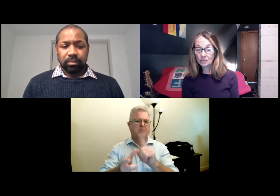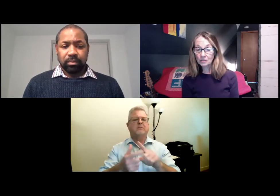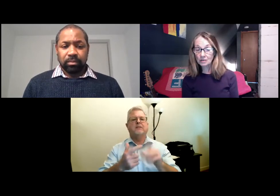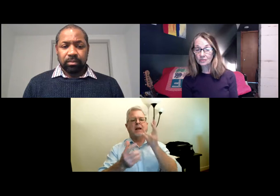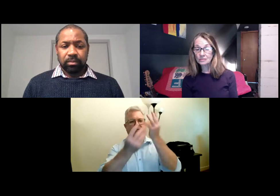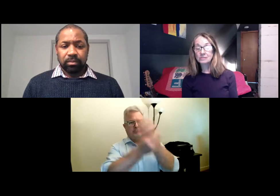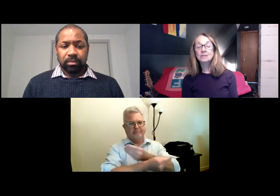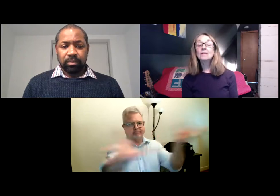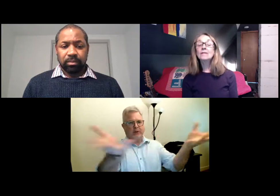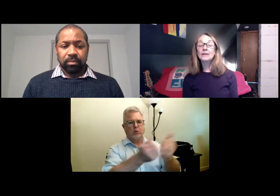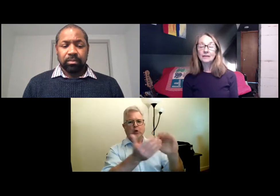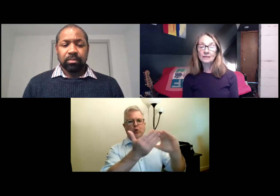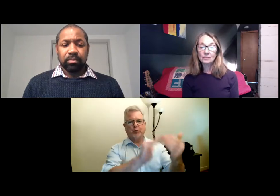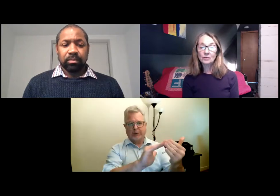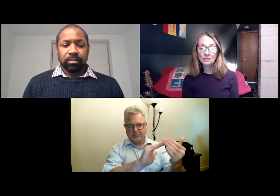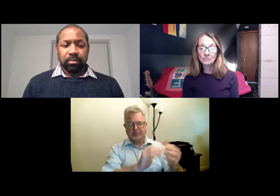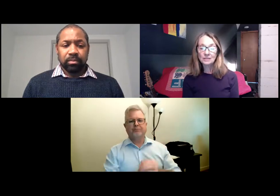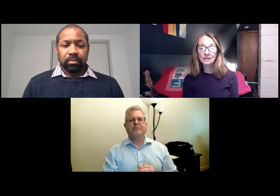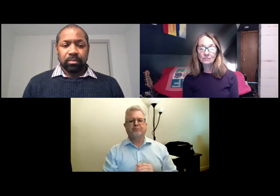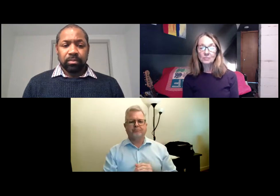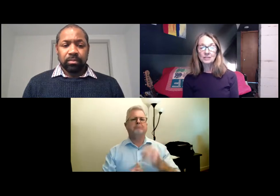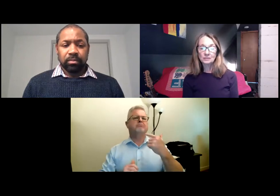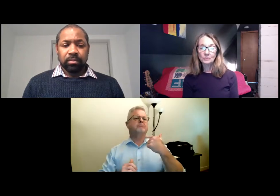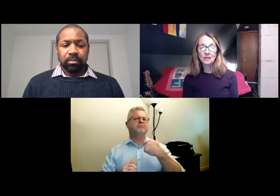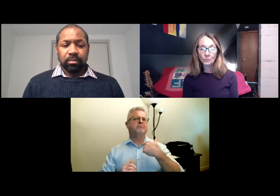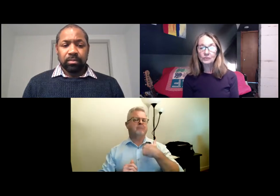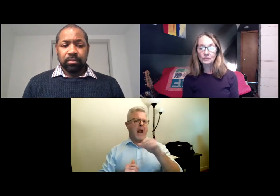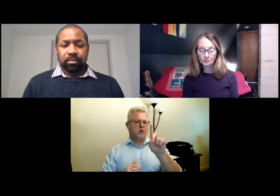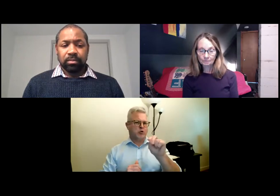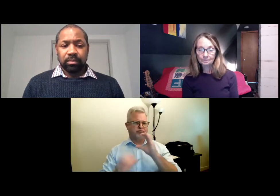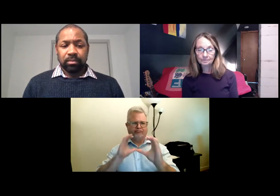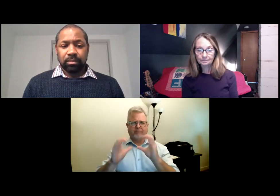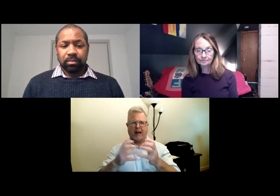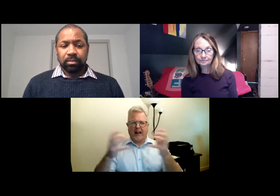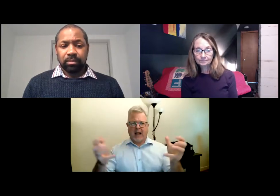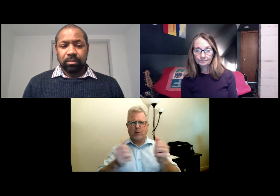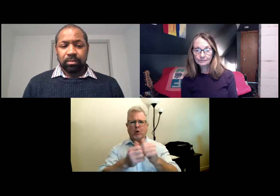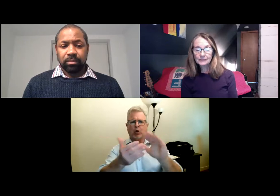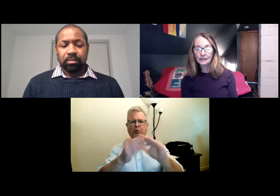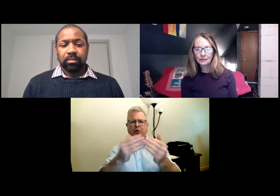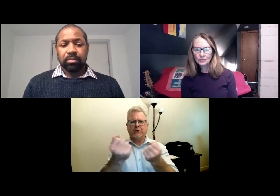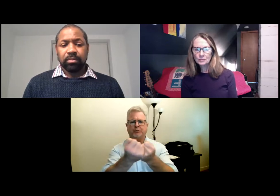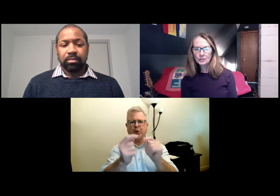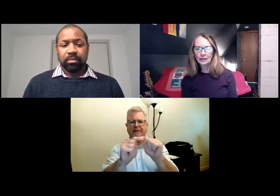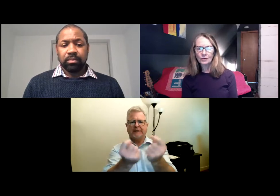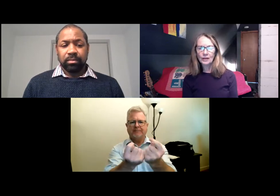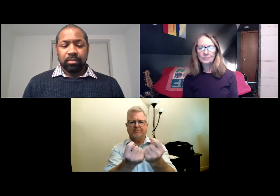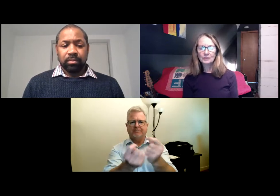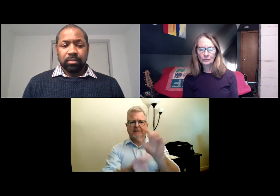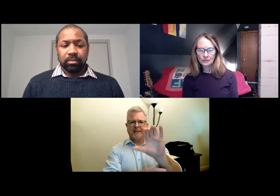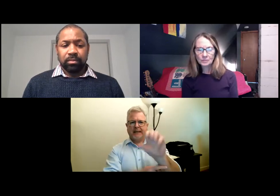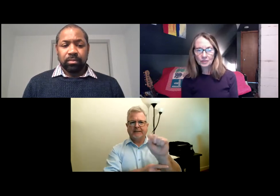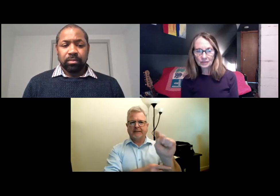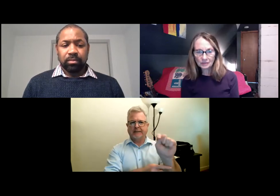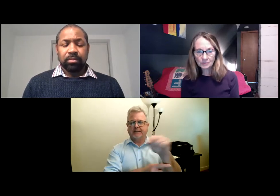press conference and give you the most up-to-date information, which I will do. I do communicate quite a bit